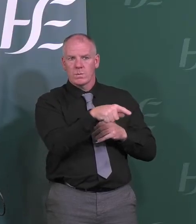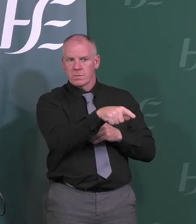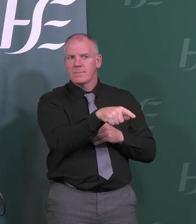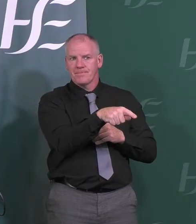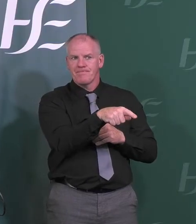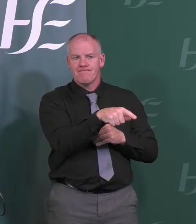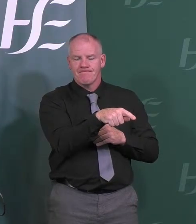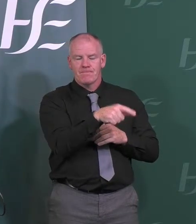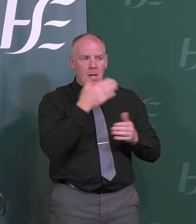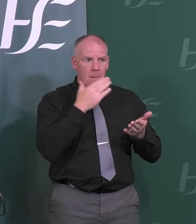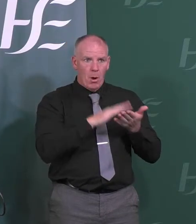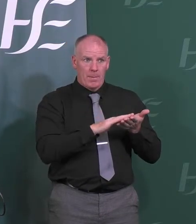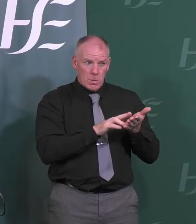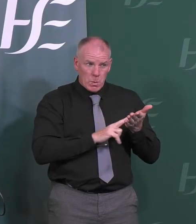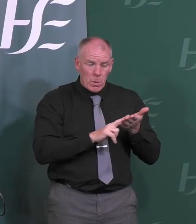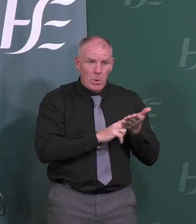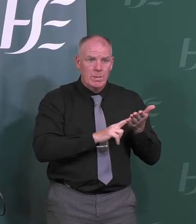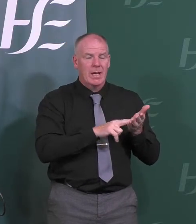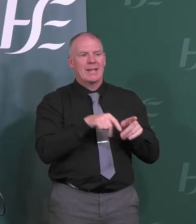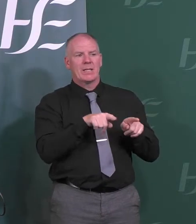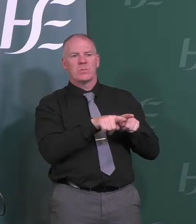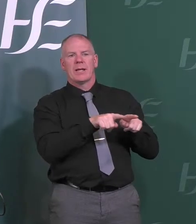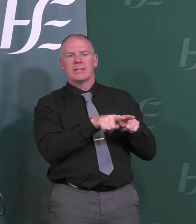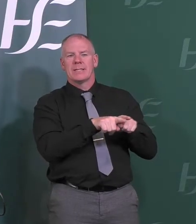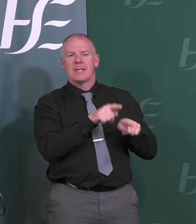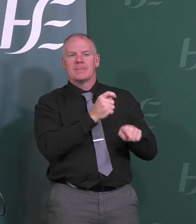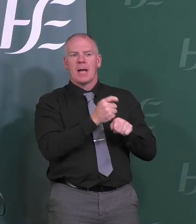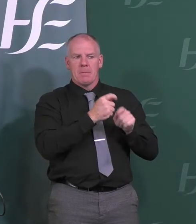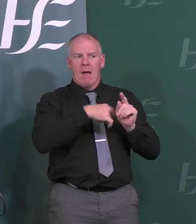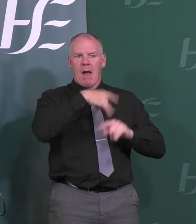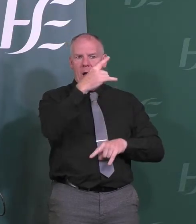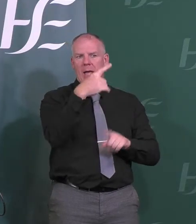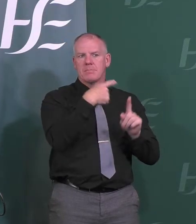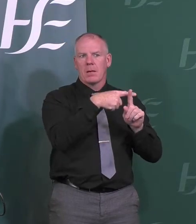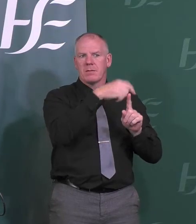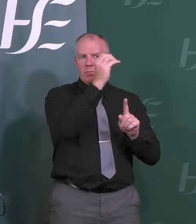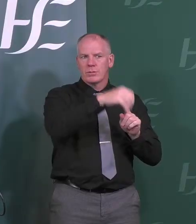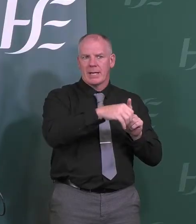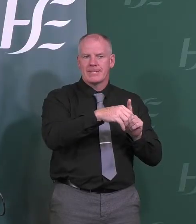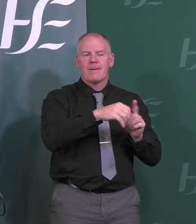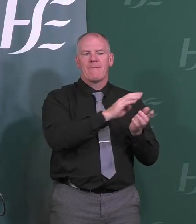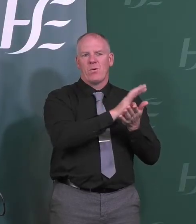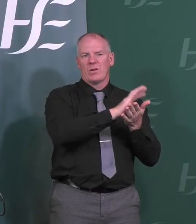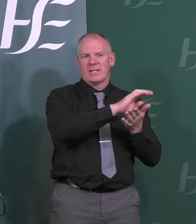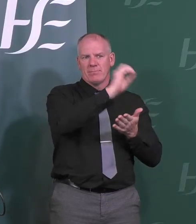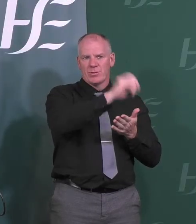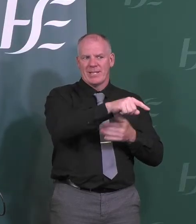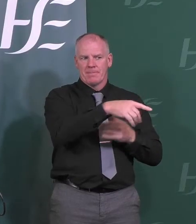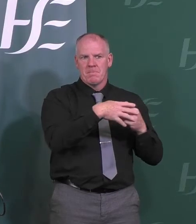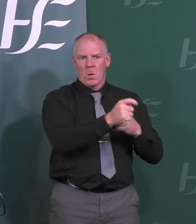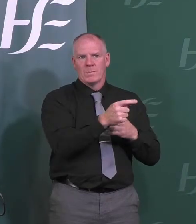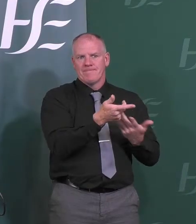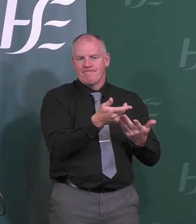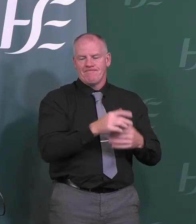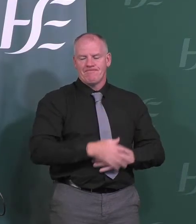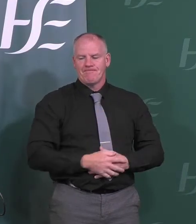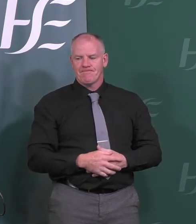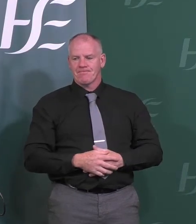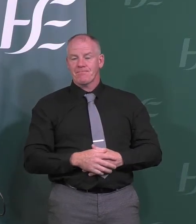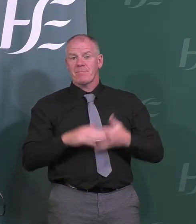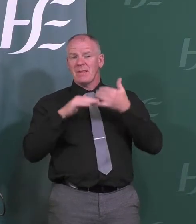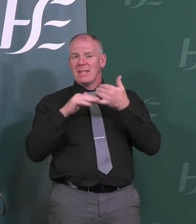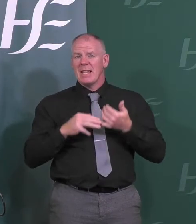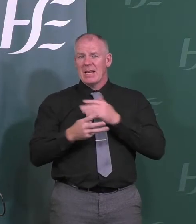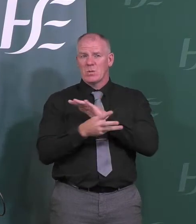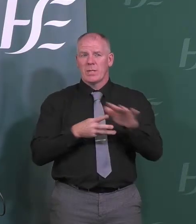the testing appointments, and they are also the highest positivity level at 14%. Last week also was a